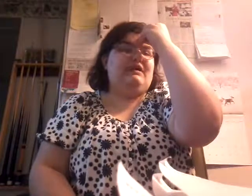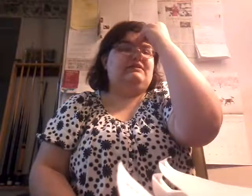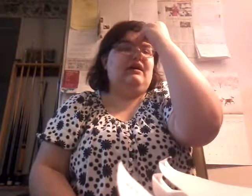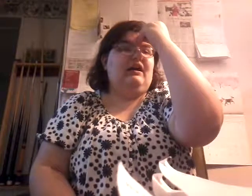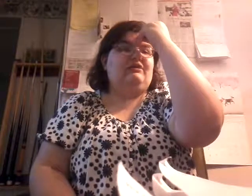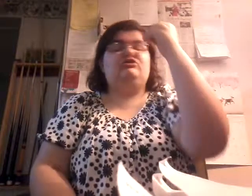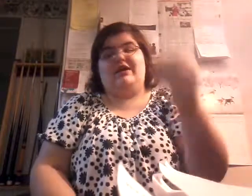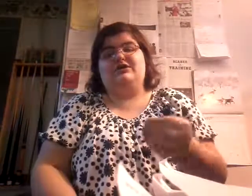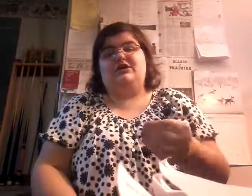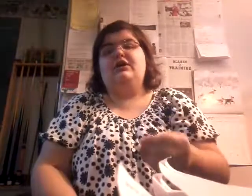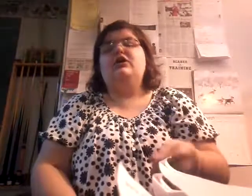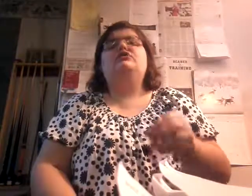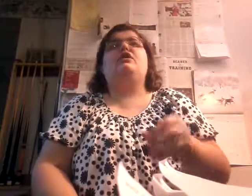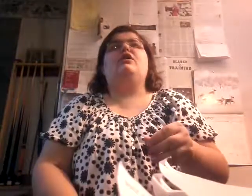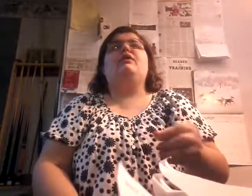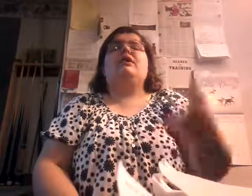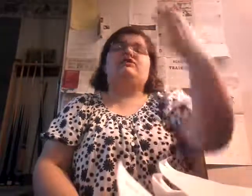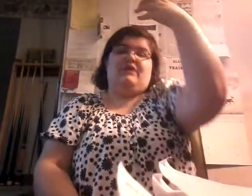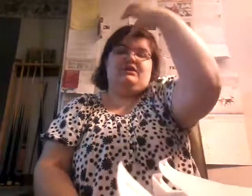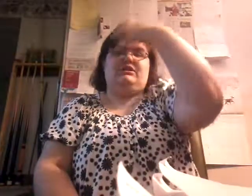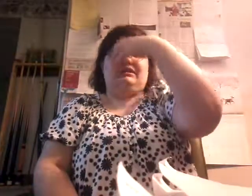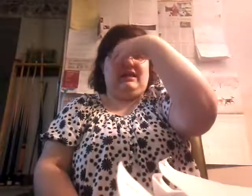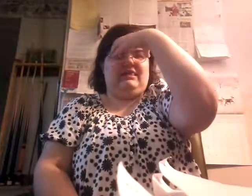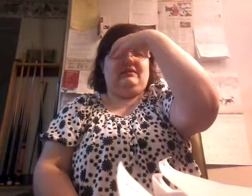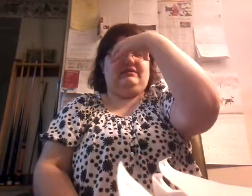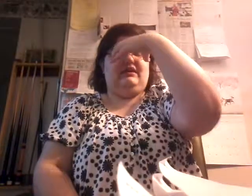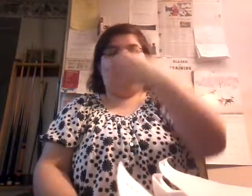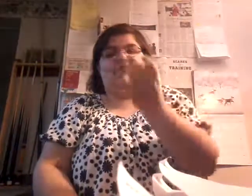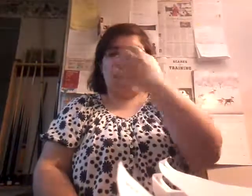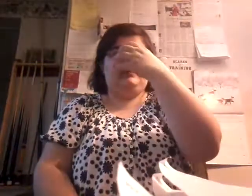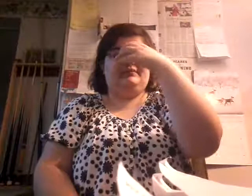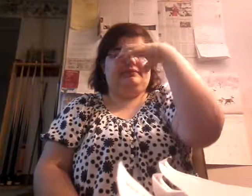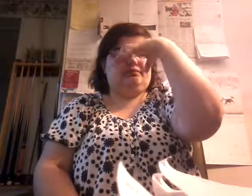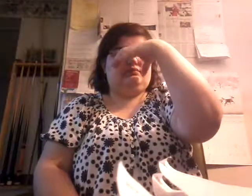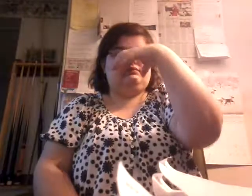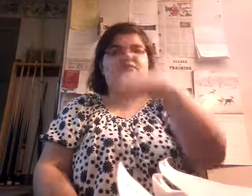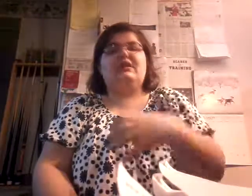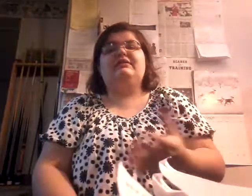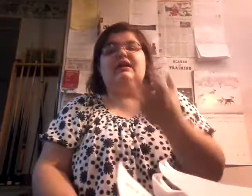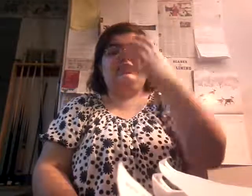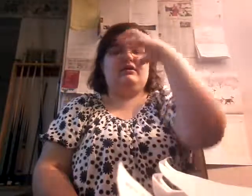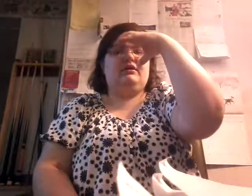was stranger. So stranger is like this. You go. It's like